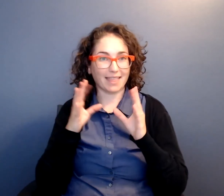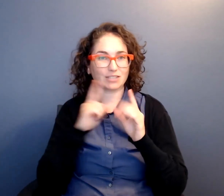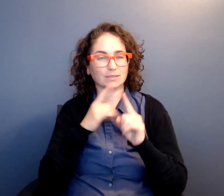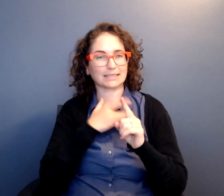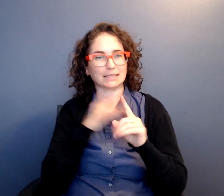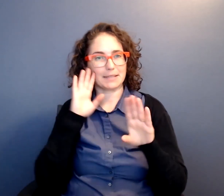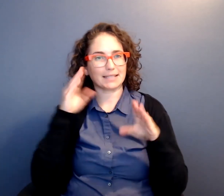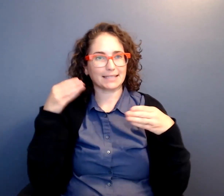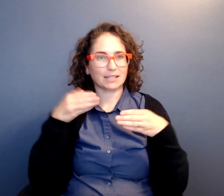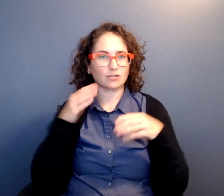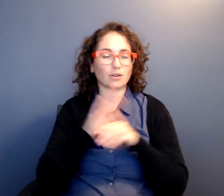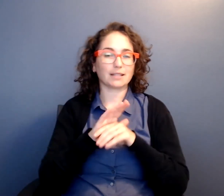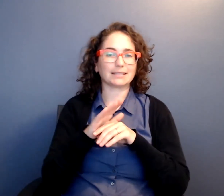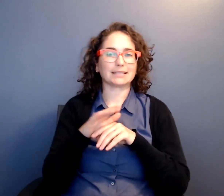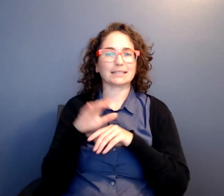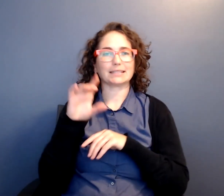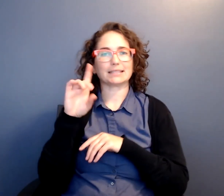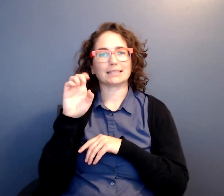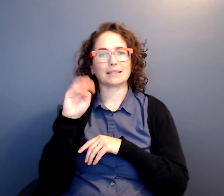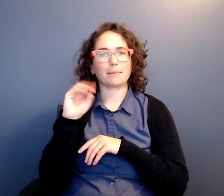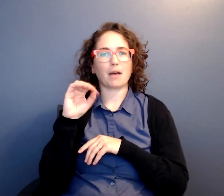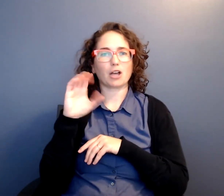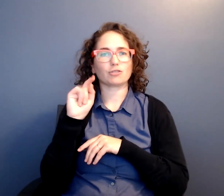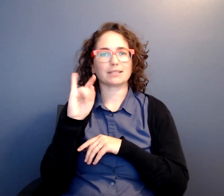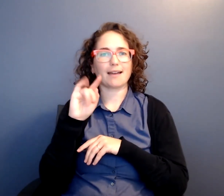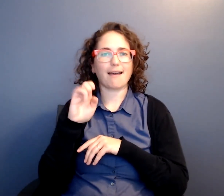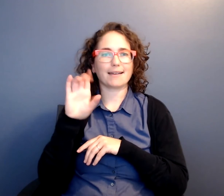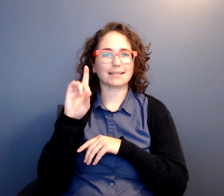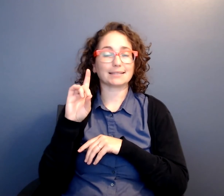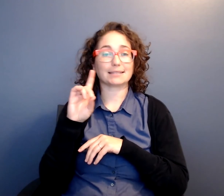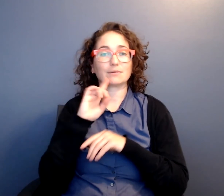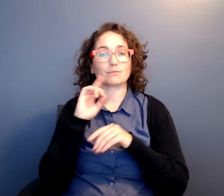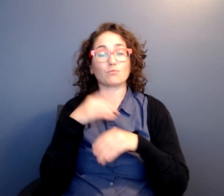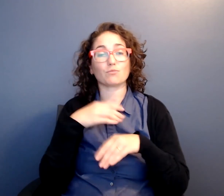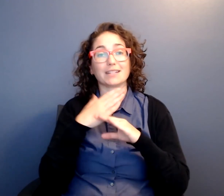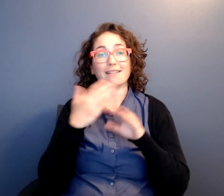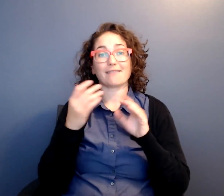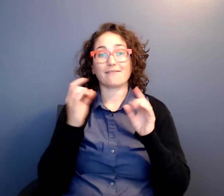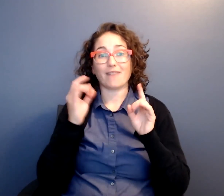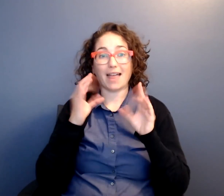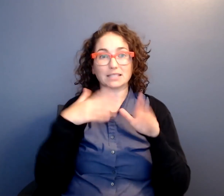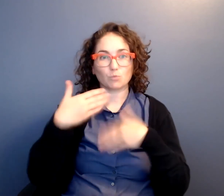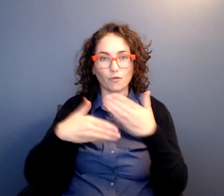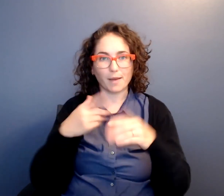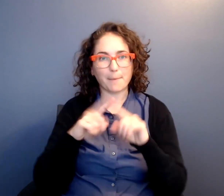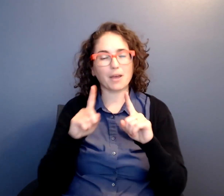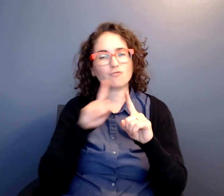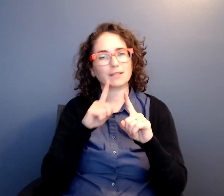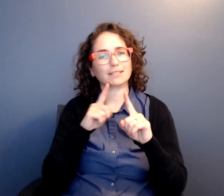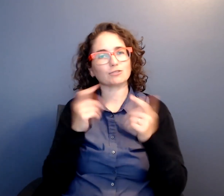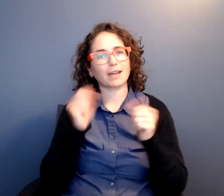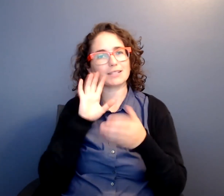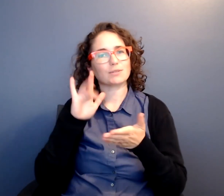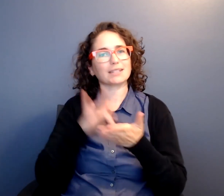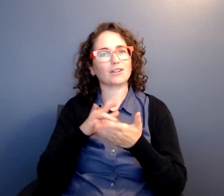around democratizing the violence prevention movement. But at the center is the voices and the lives and experiences